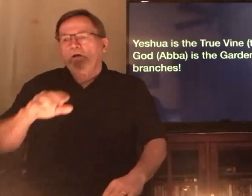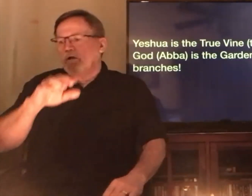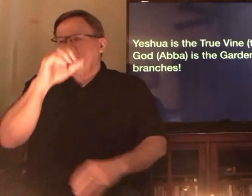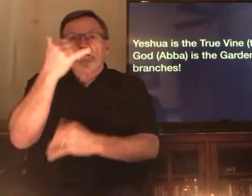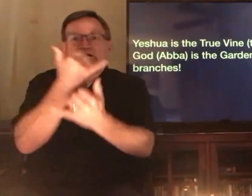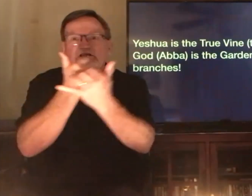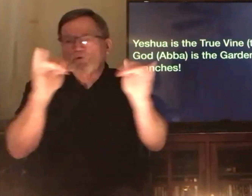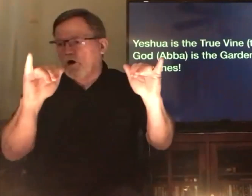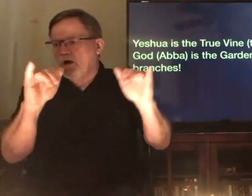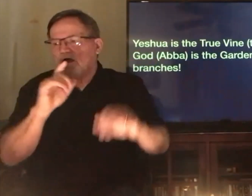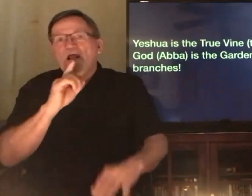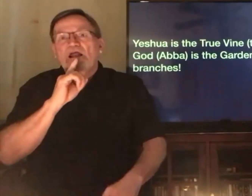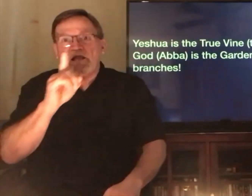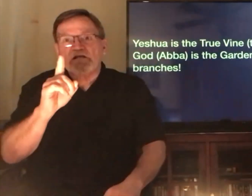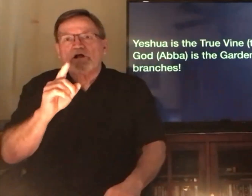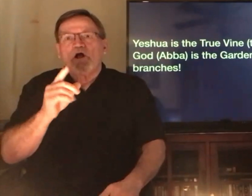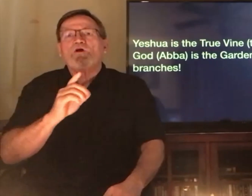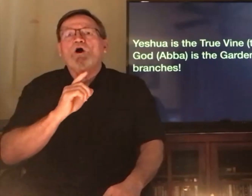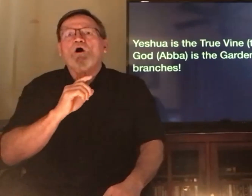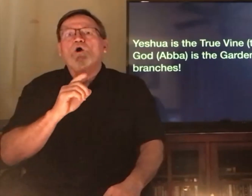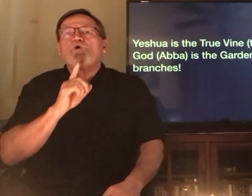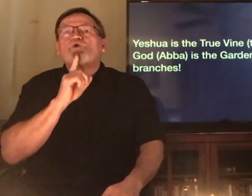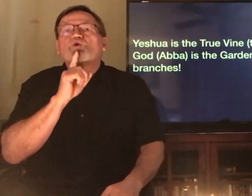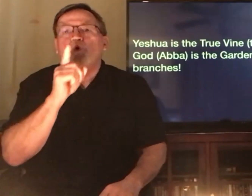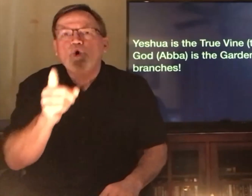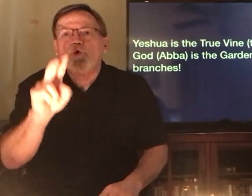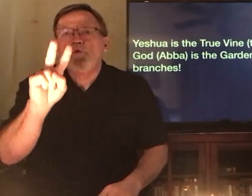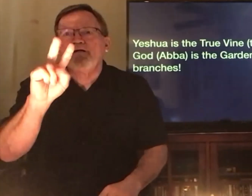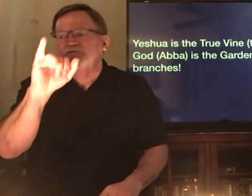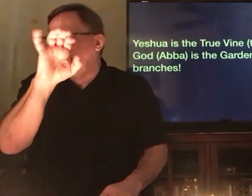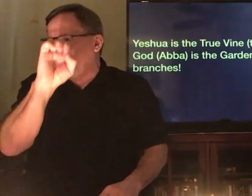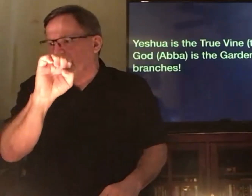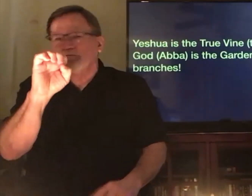you understand, without the Old Testament, before Matthew,